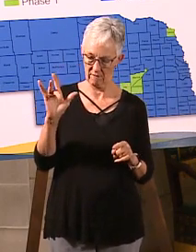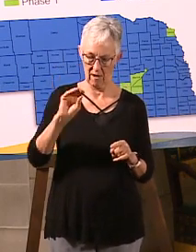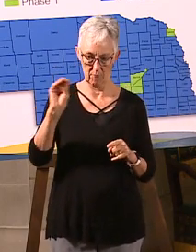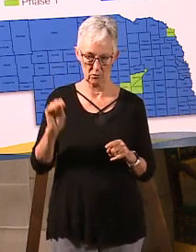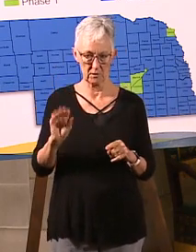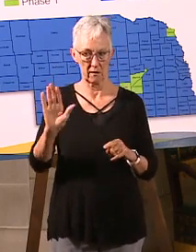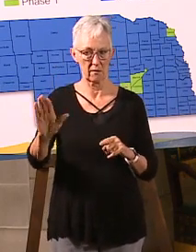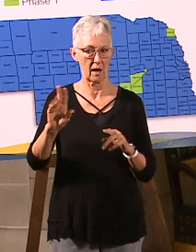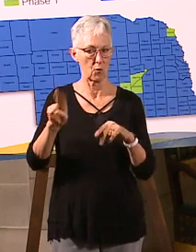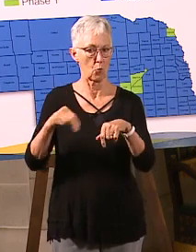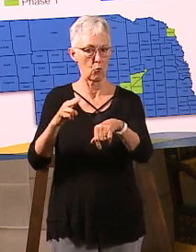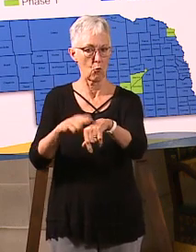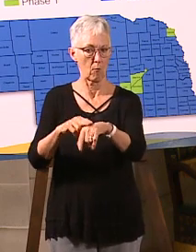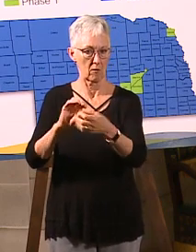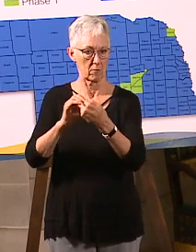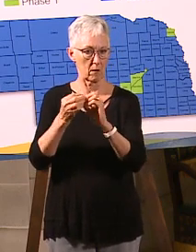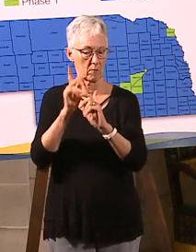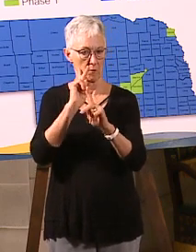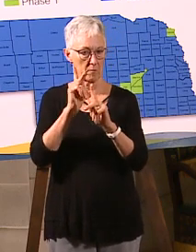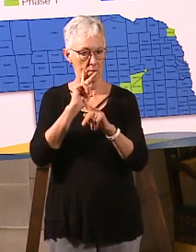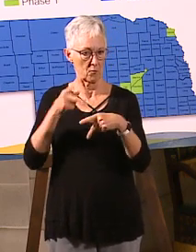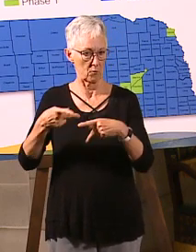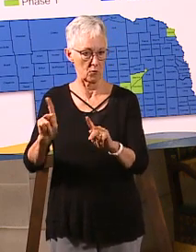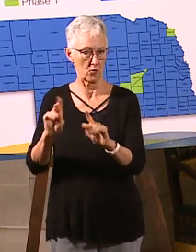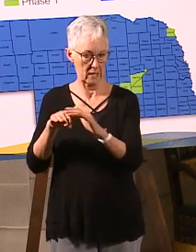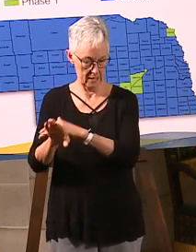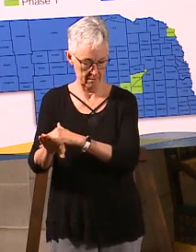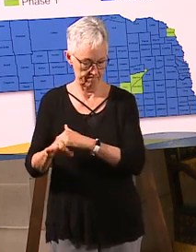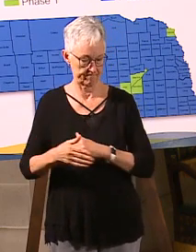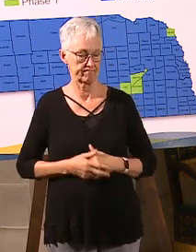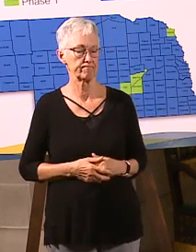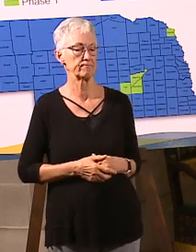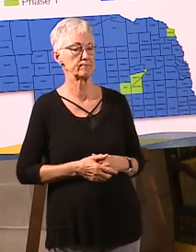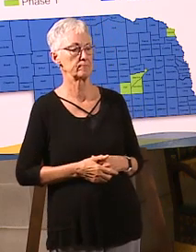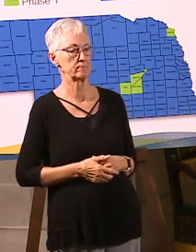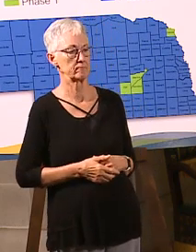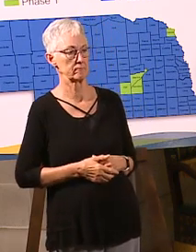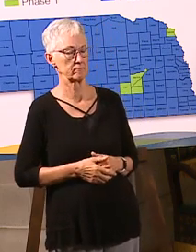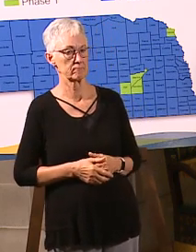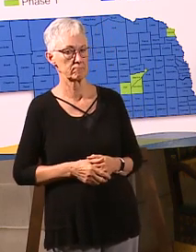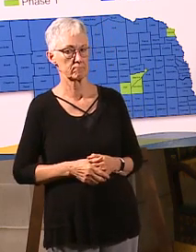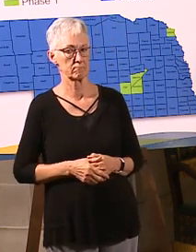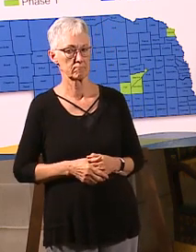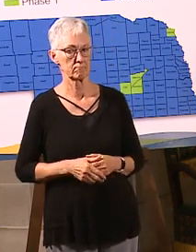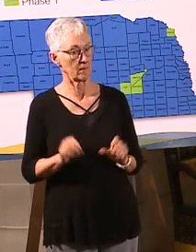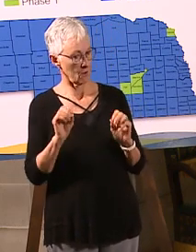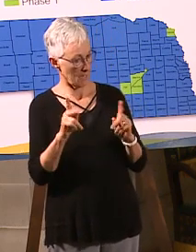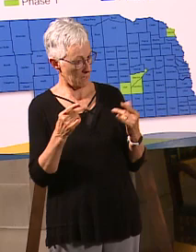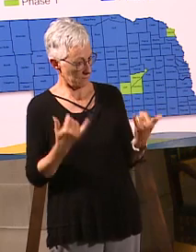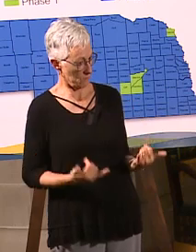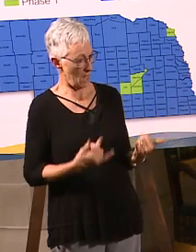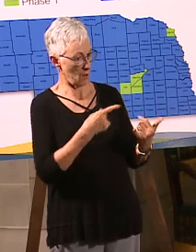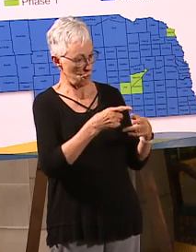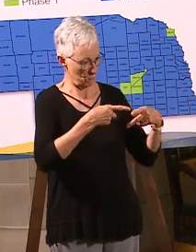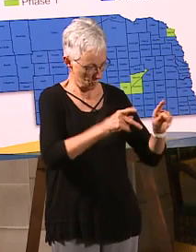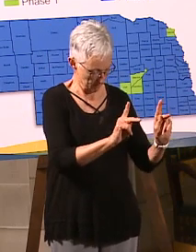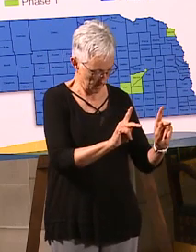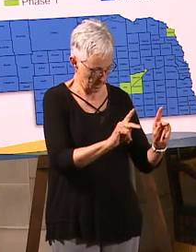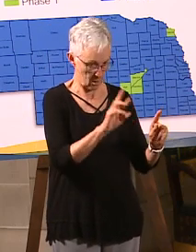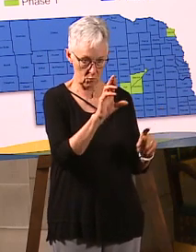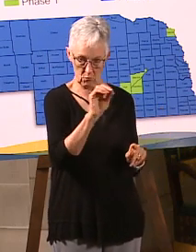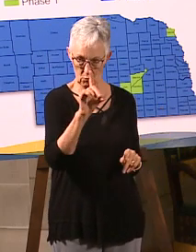Henry, KGFW. With the inclusion of rodeo as an allowed sport due to non-contacting other people but the ground, are there